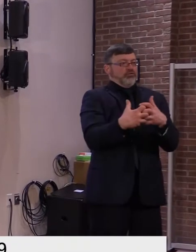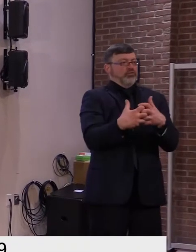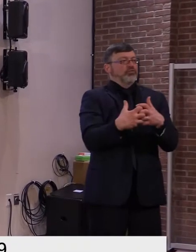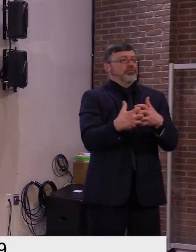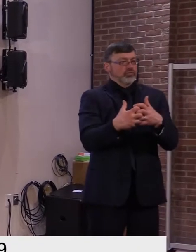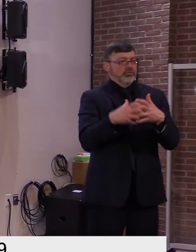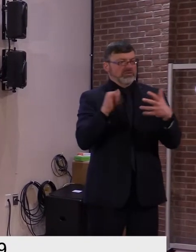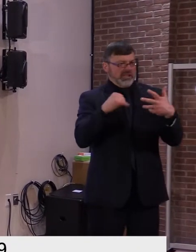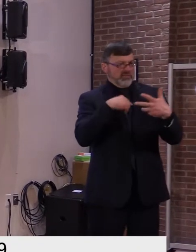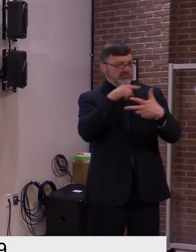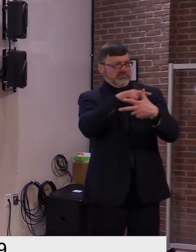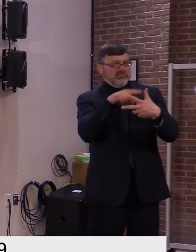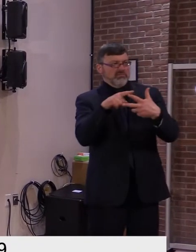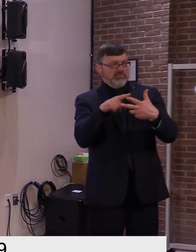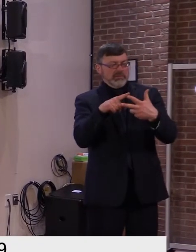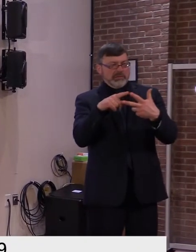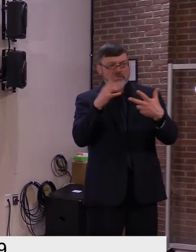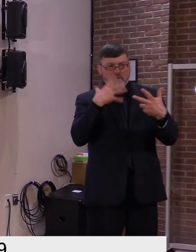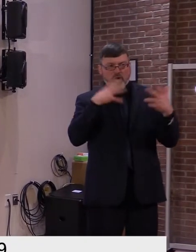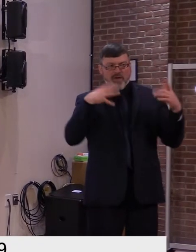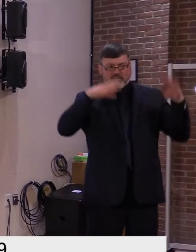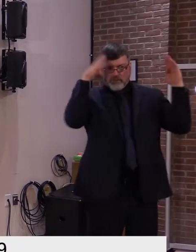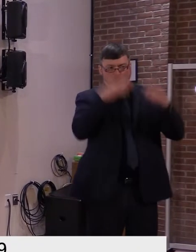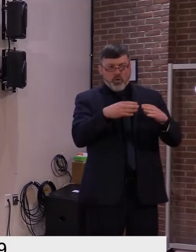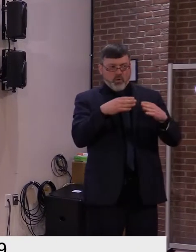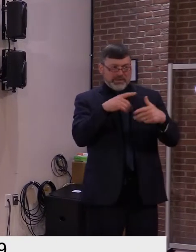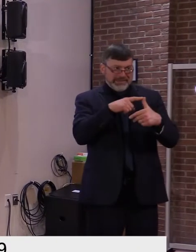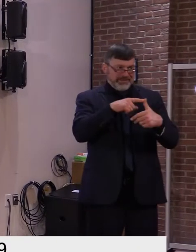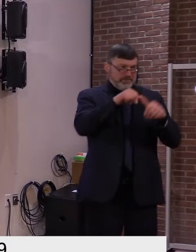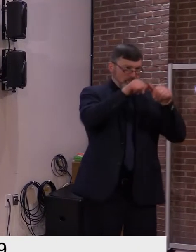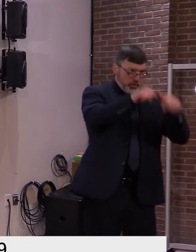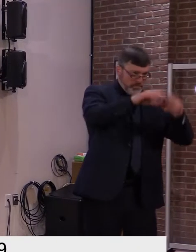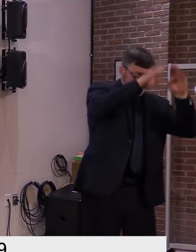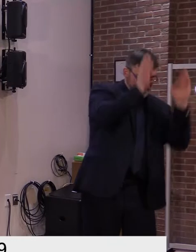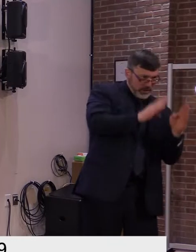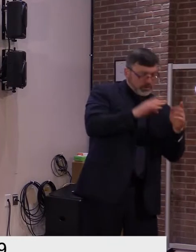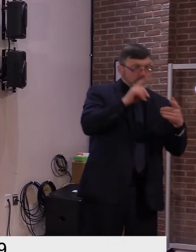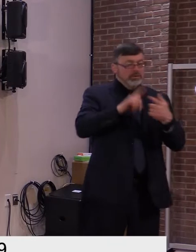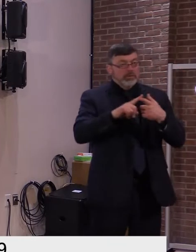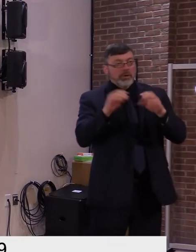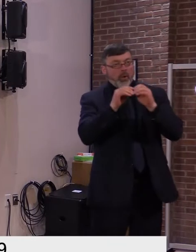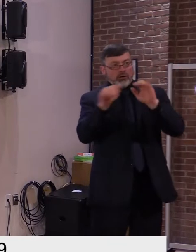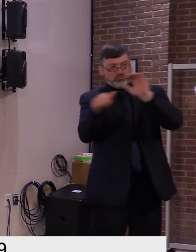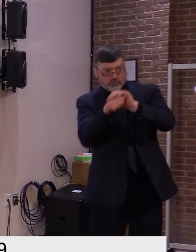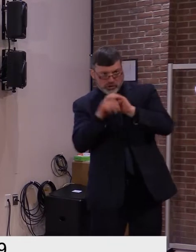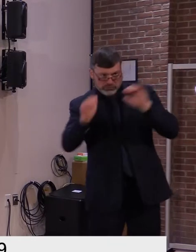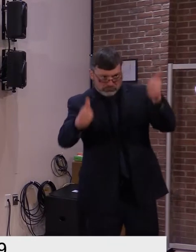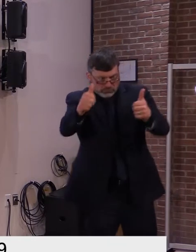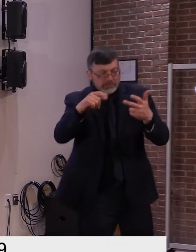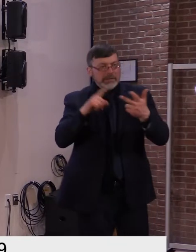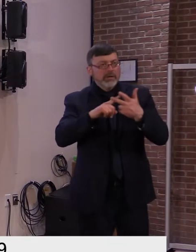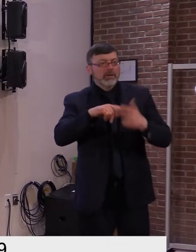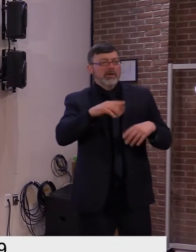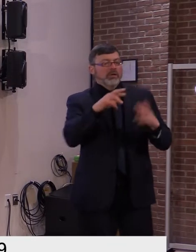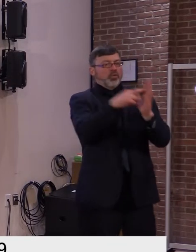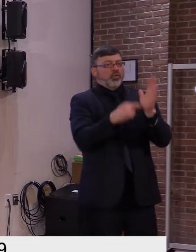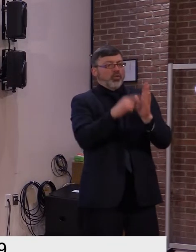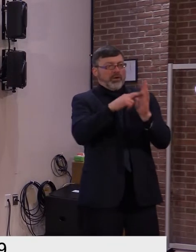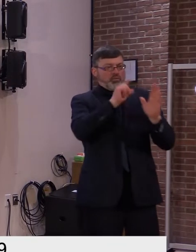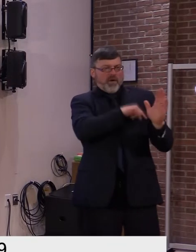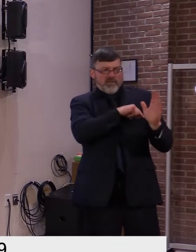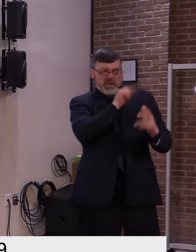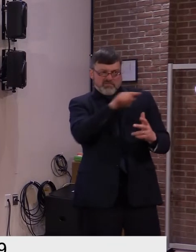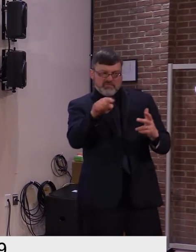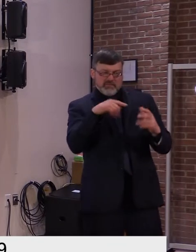three things we're working. We met yesterday, we said we'll form a working group and try to have something before the end of